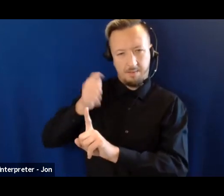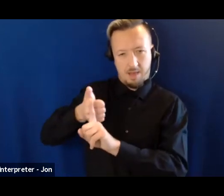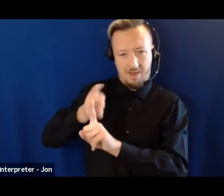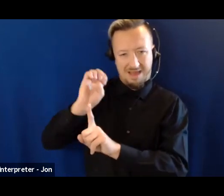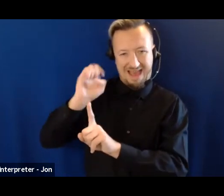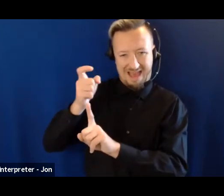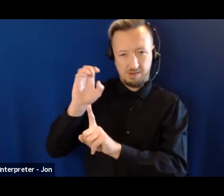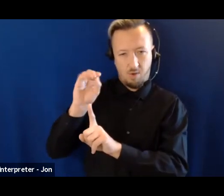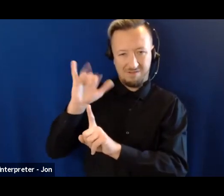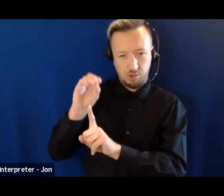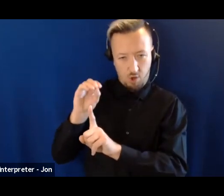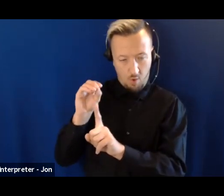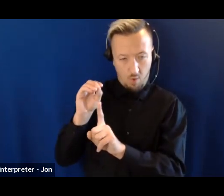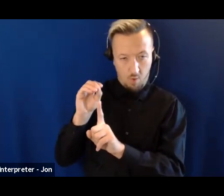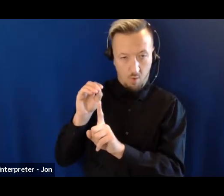who